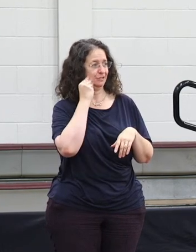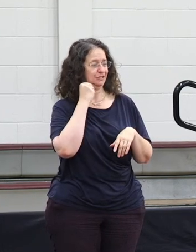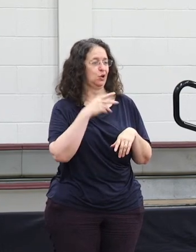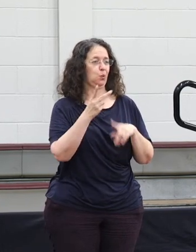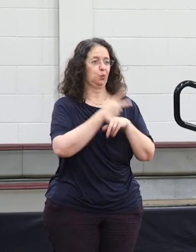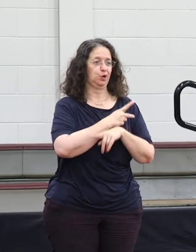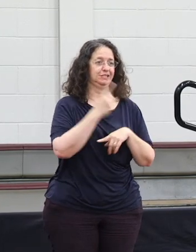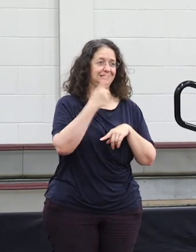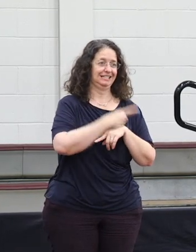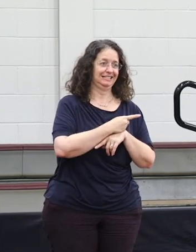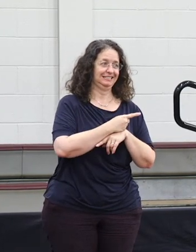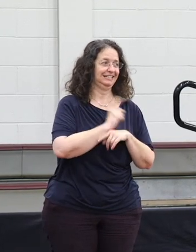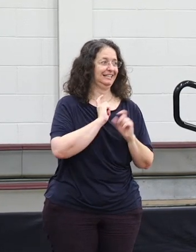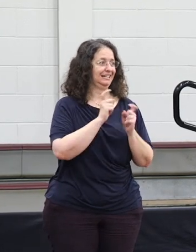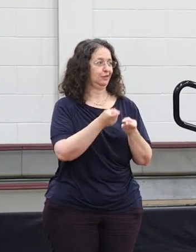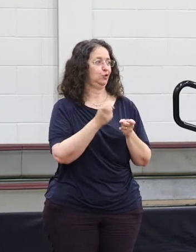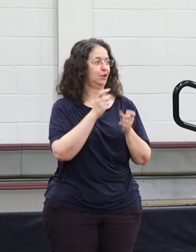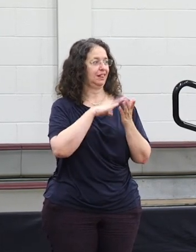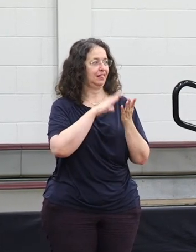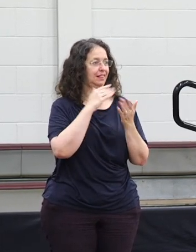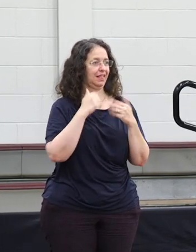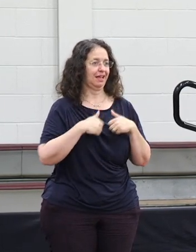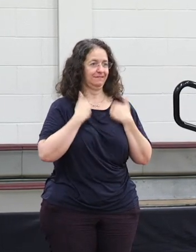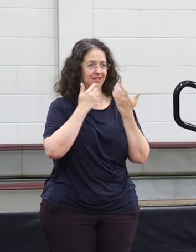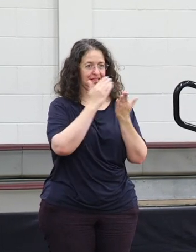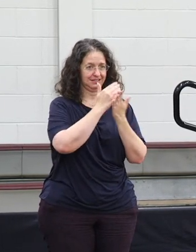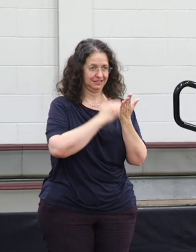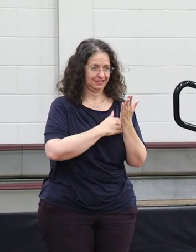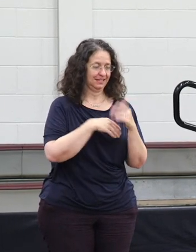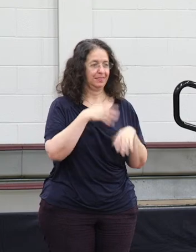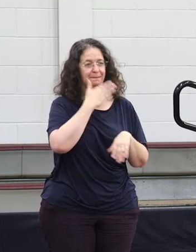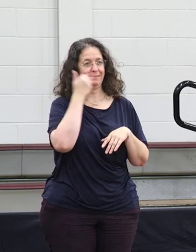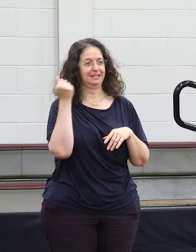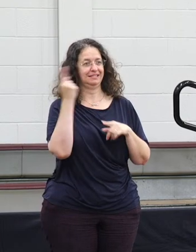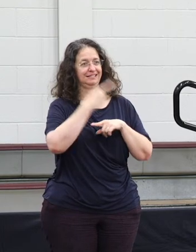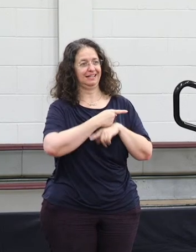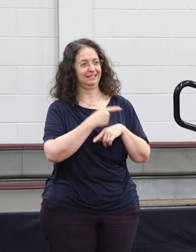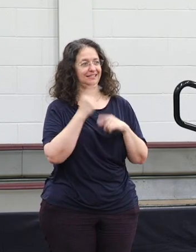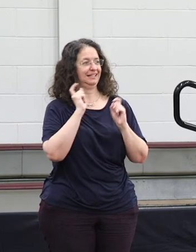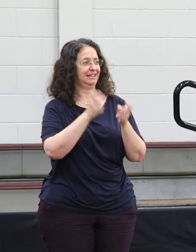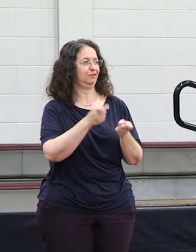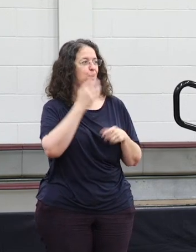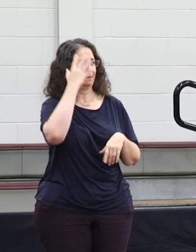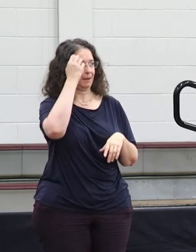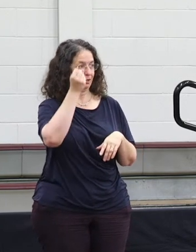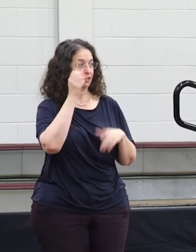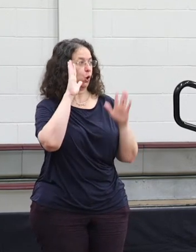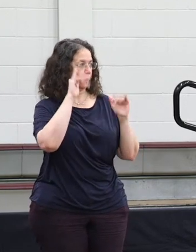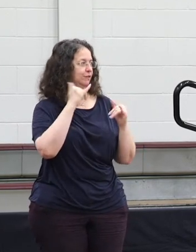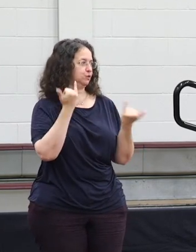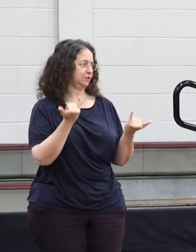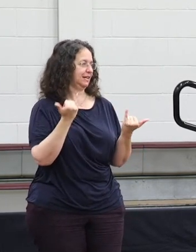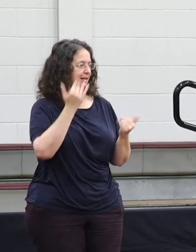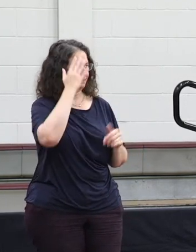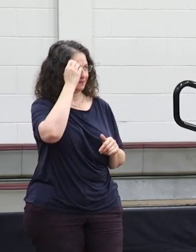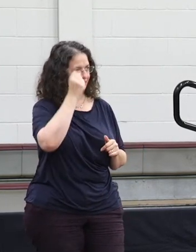Worst days give you life lessons. And the best days give you memories, which hopefully today will be for